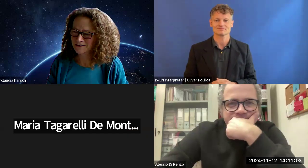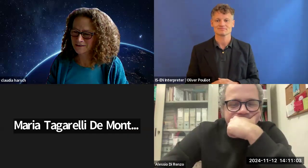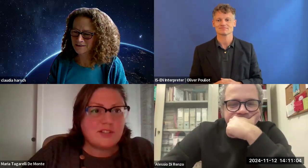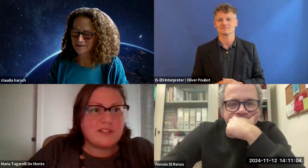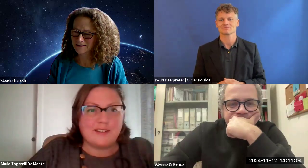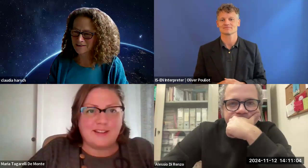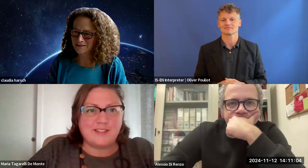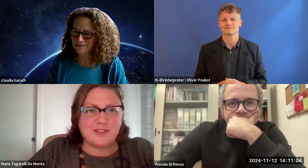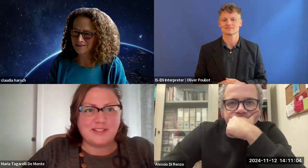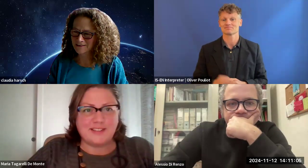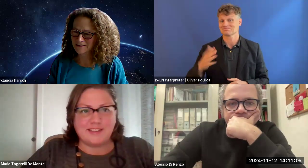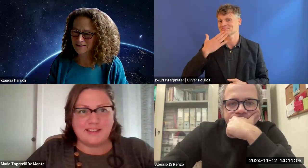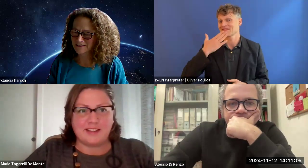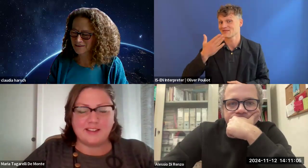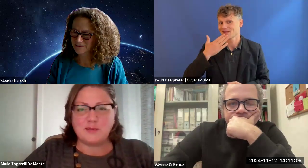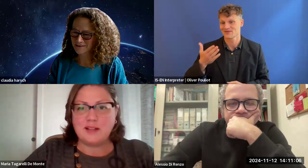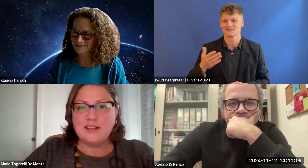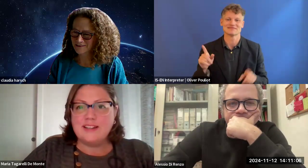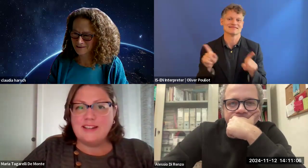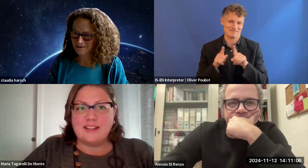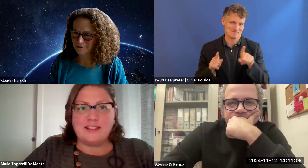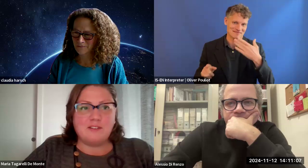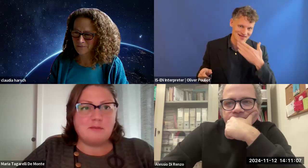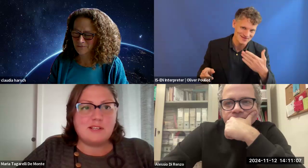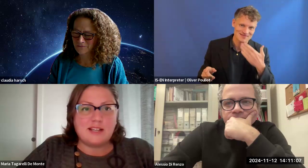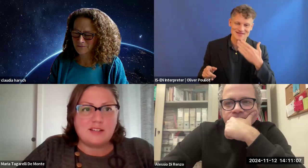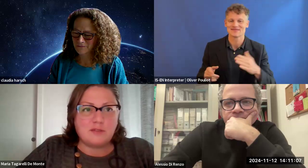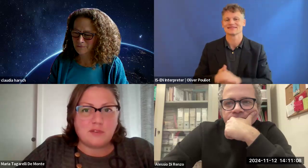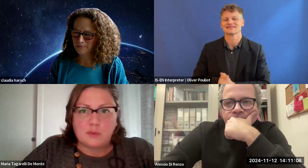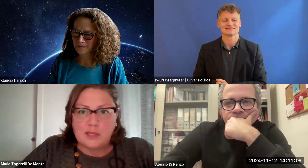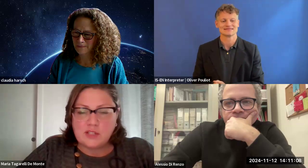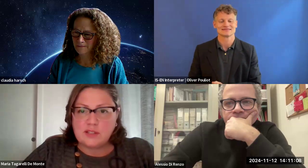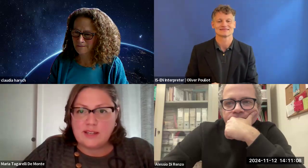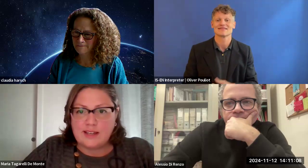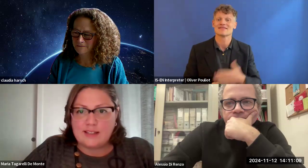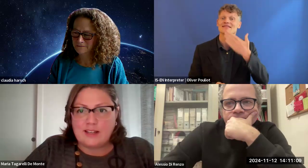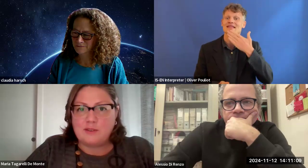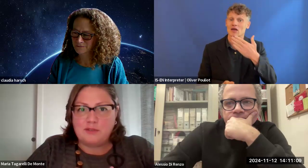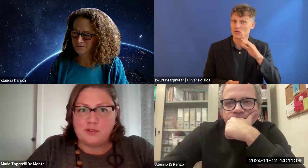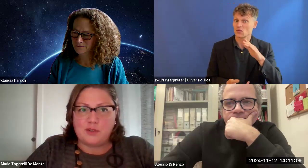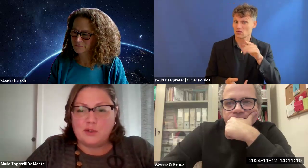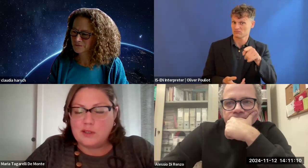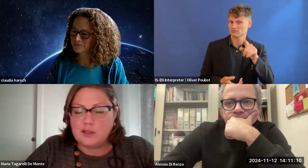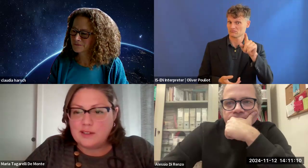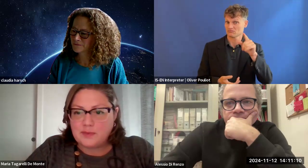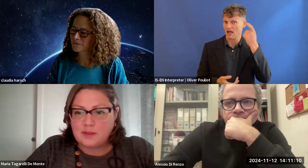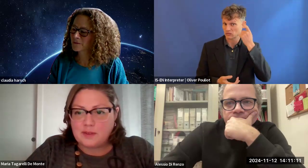Thank you very much, Alessio. I see he's thanking as well. Thank you. Thank you very much, Alessio, for the question, and Claudia